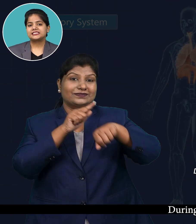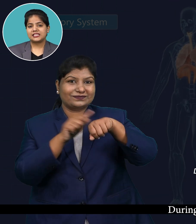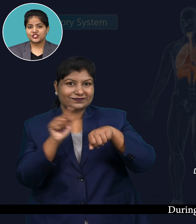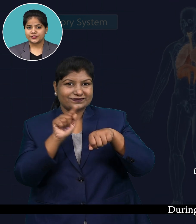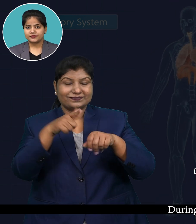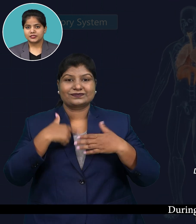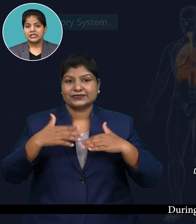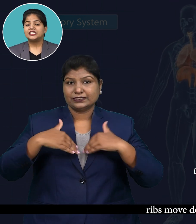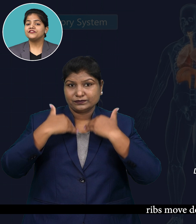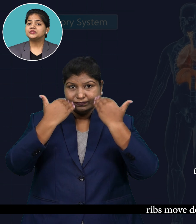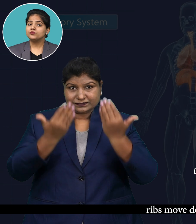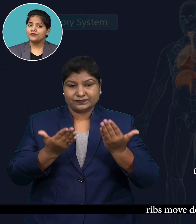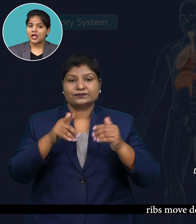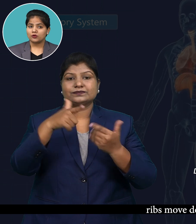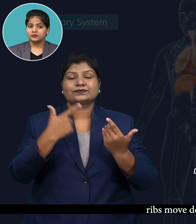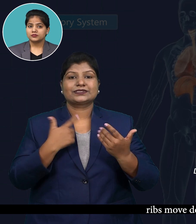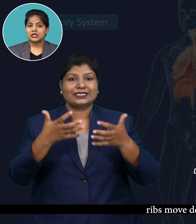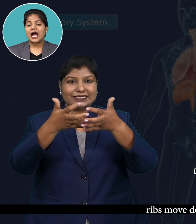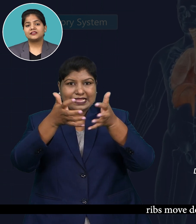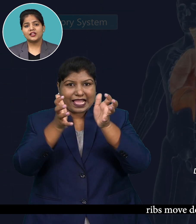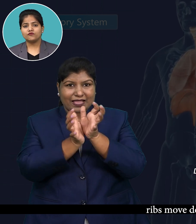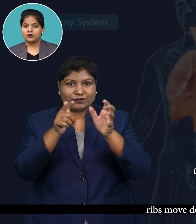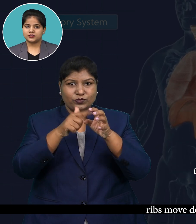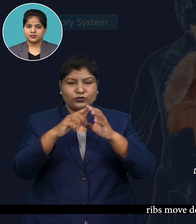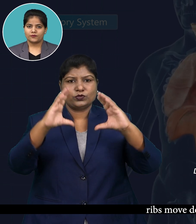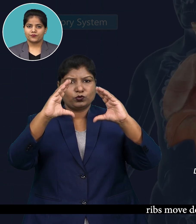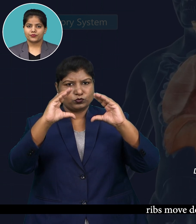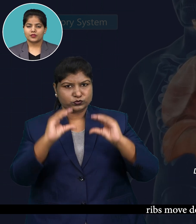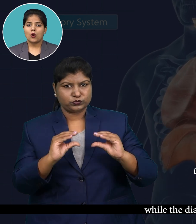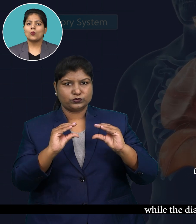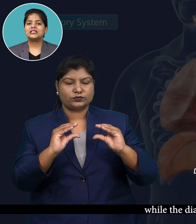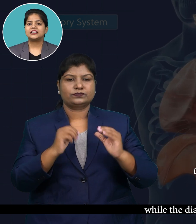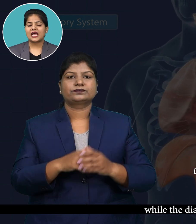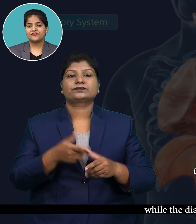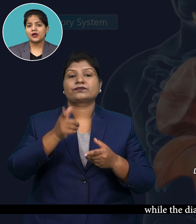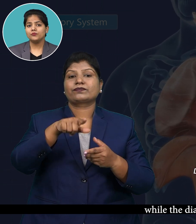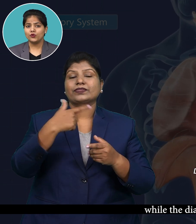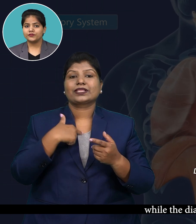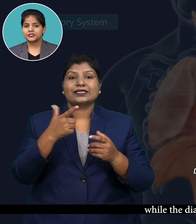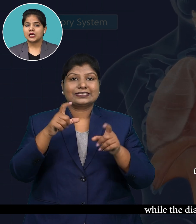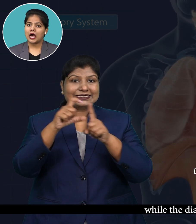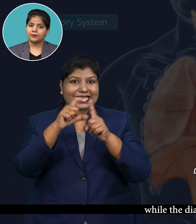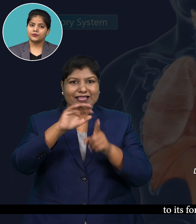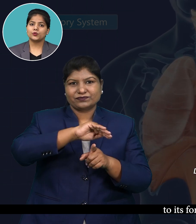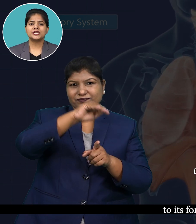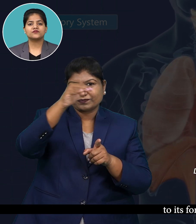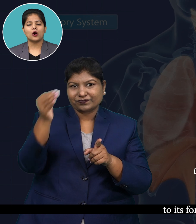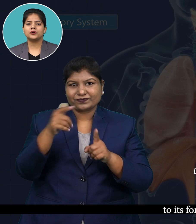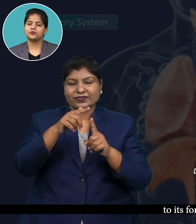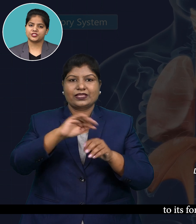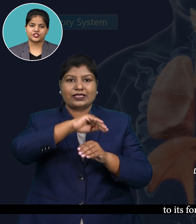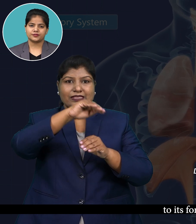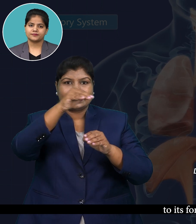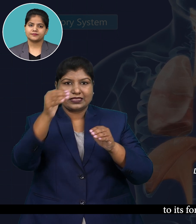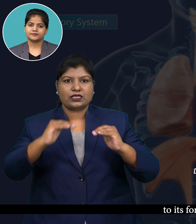During exhalation, ribs move down and inwards, while the diaphragm moves up to its